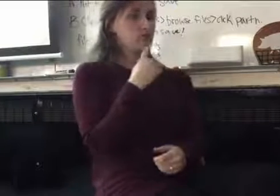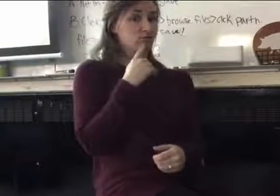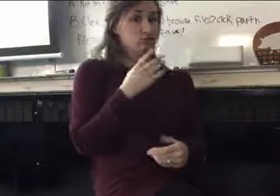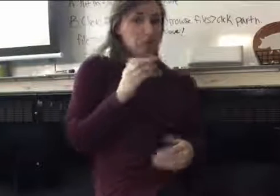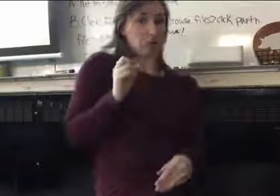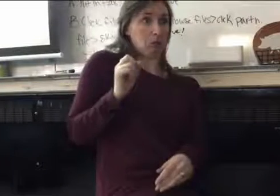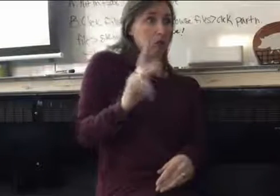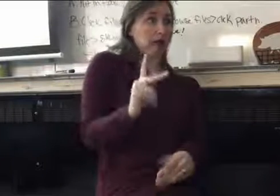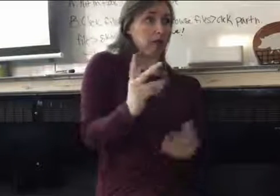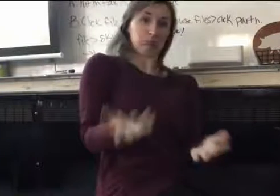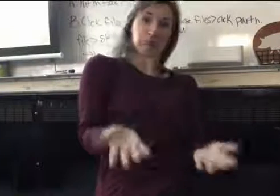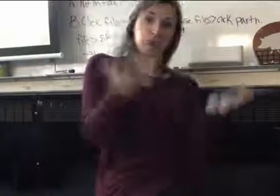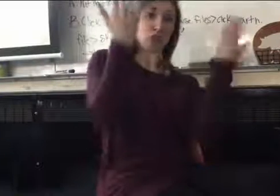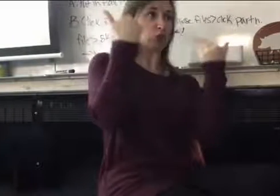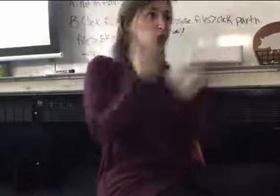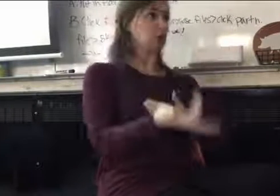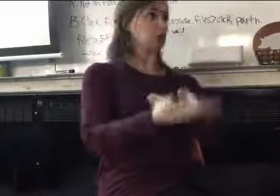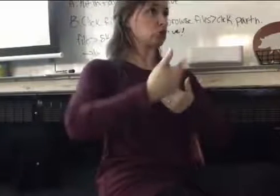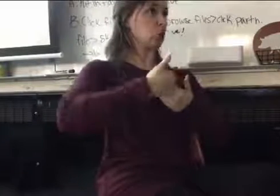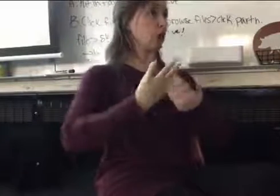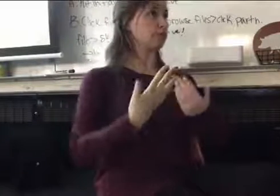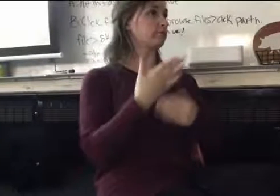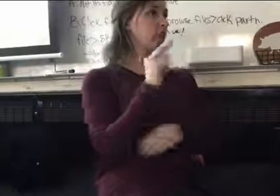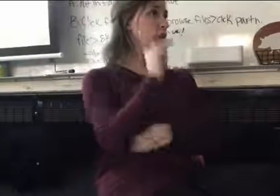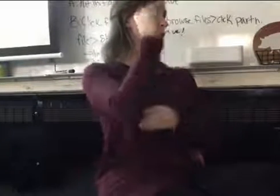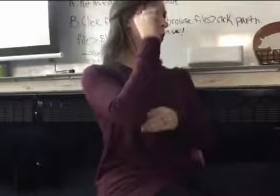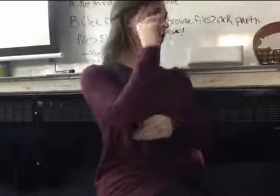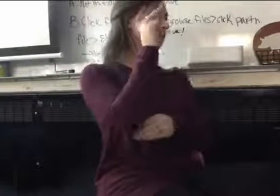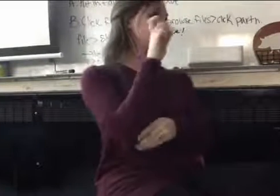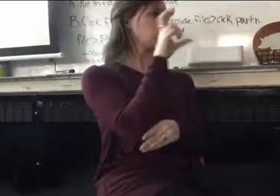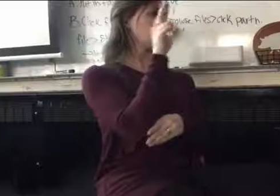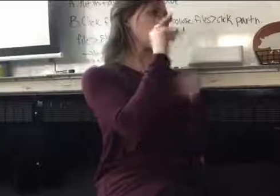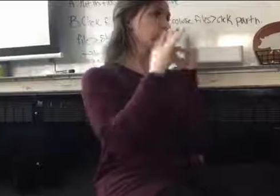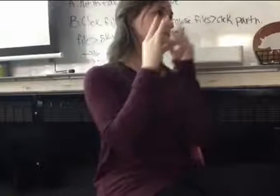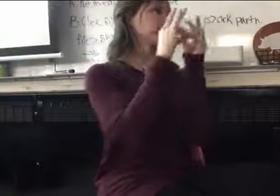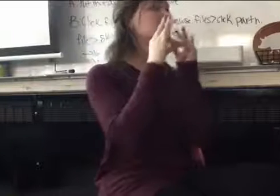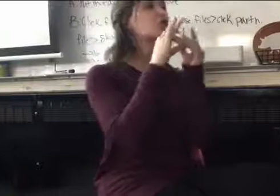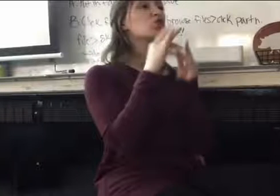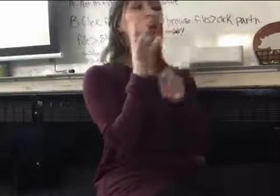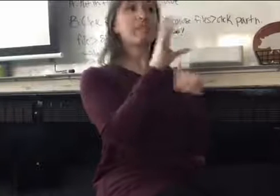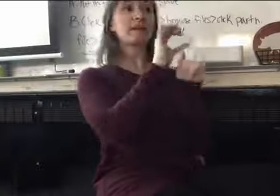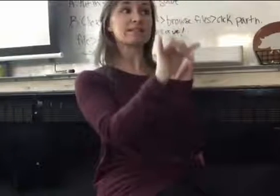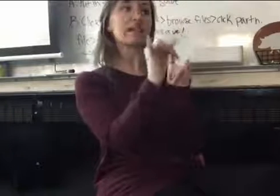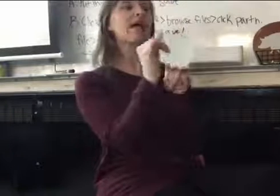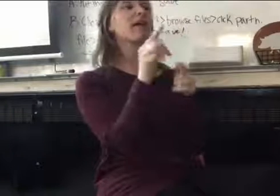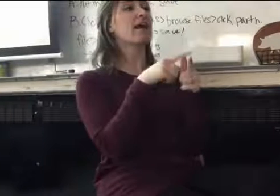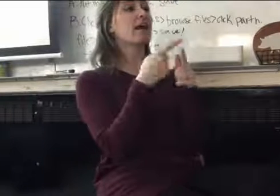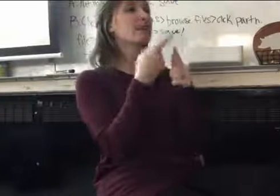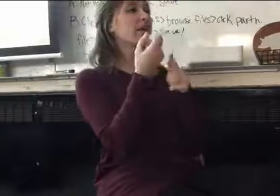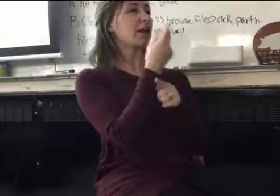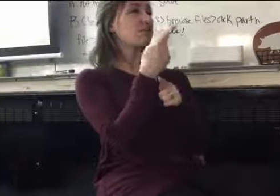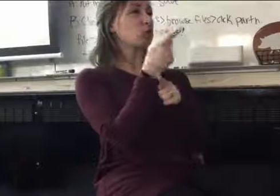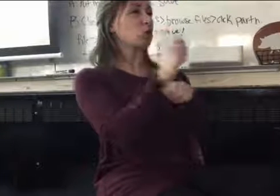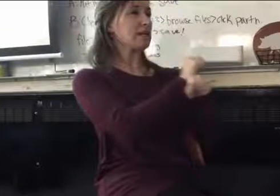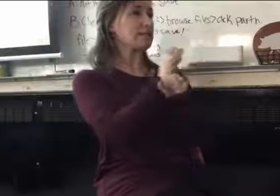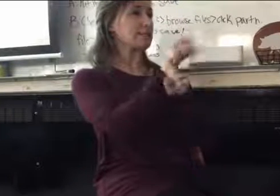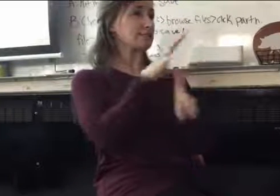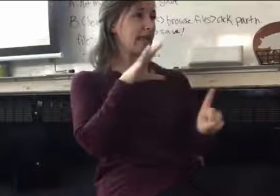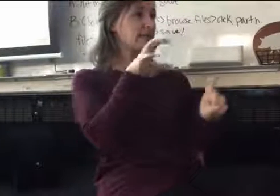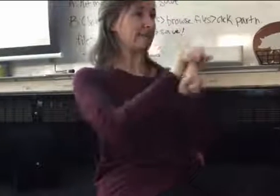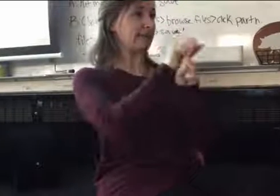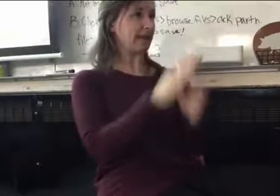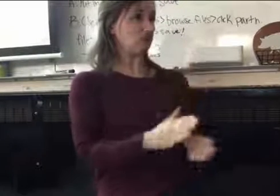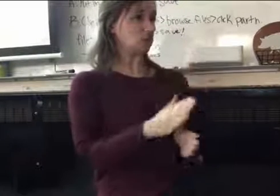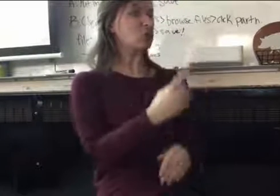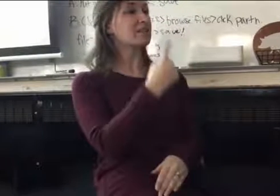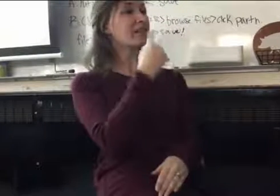haven't been told, but sure, come on in. They go into the fort, they stay there a couple days, and then some slave catchers from the South come. They said, per the Fugitive